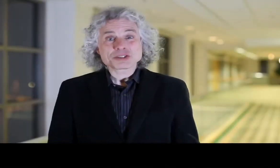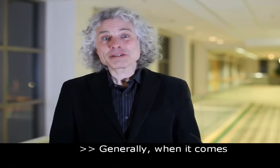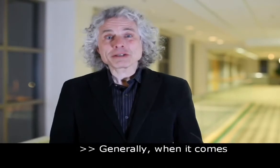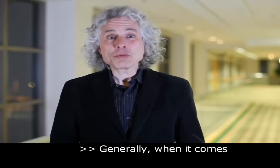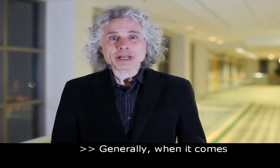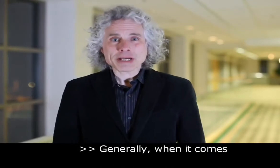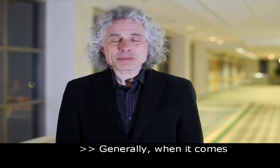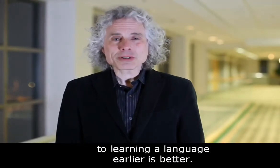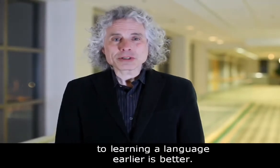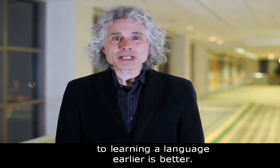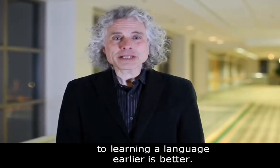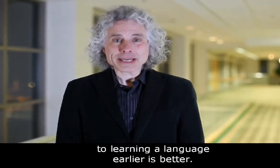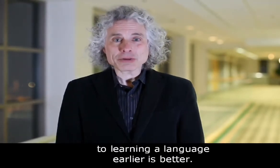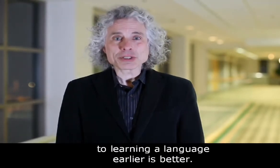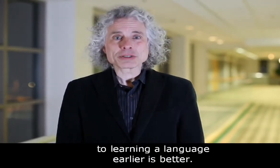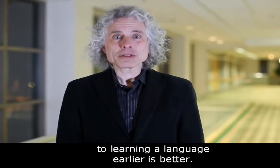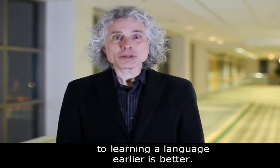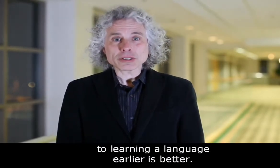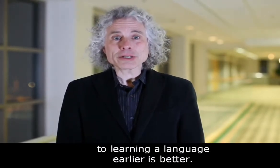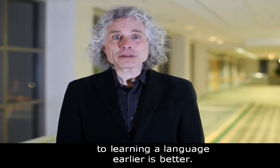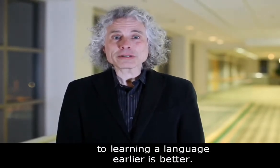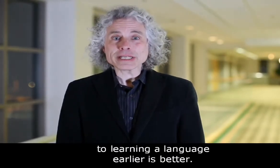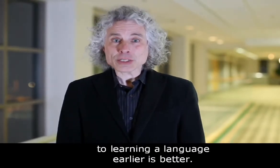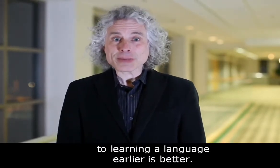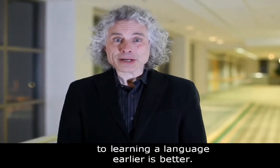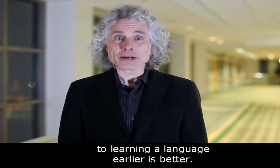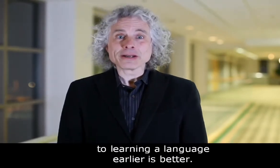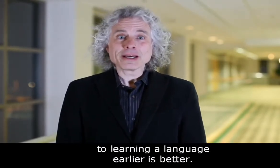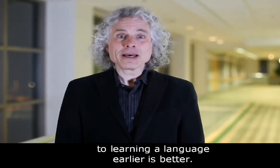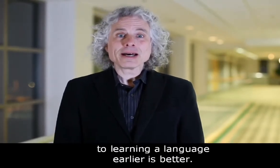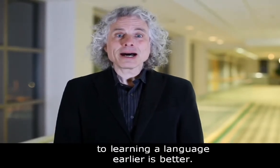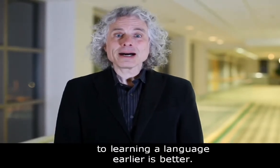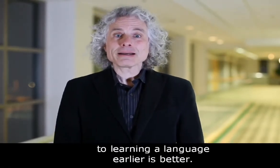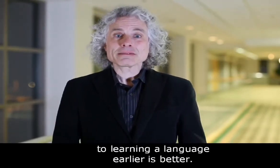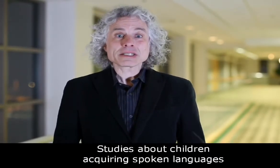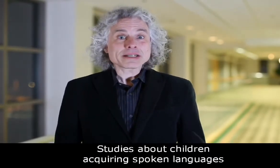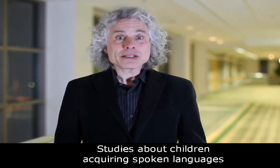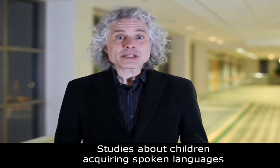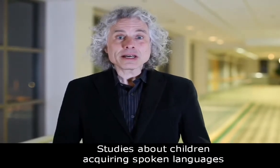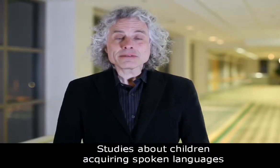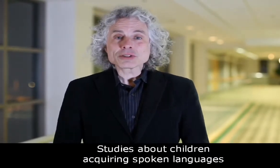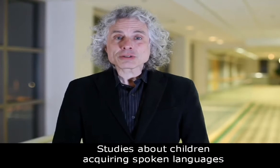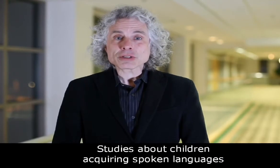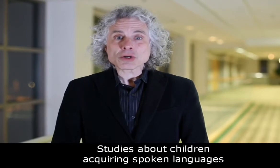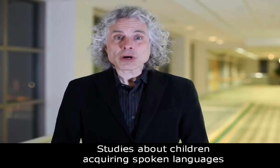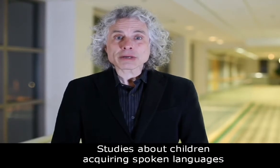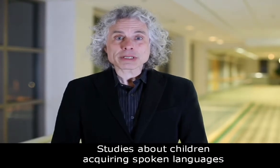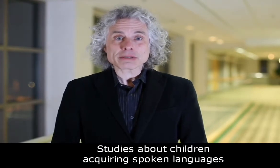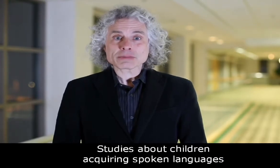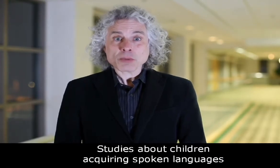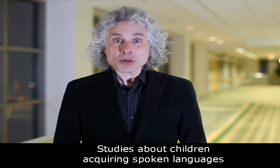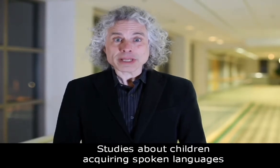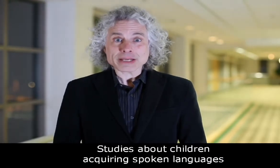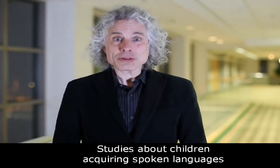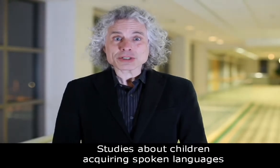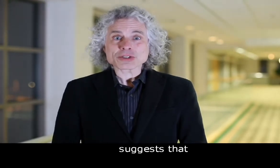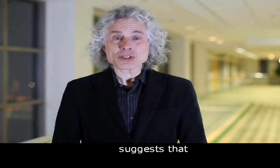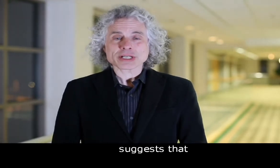Generally, when it comes to learning a language, earlier is better. Studies of children acquiring spoken languages suggests